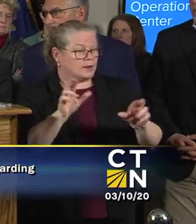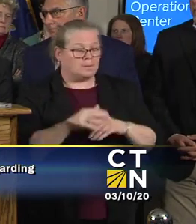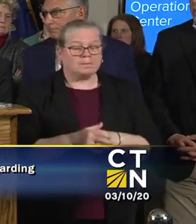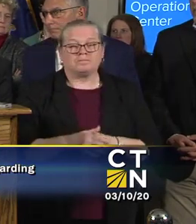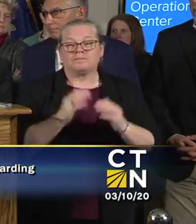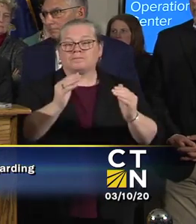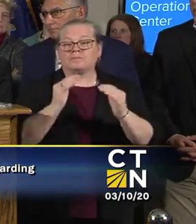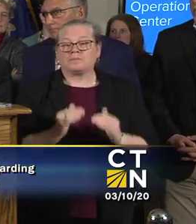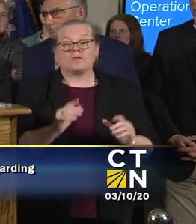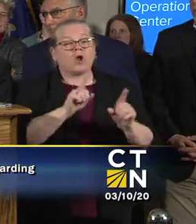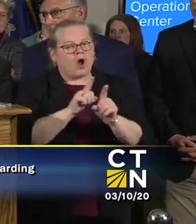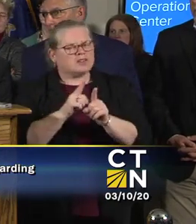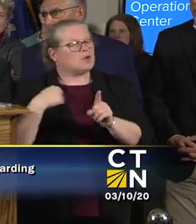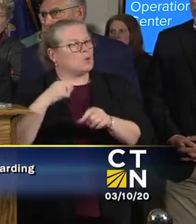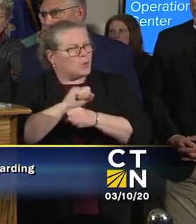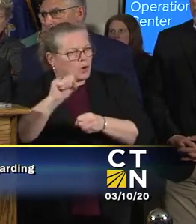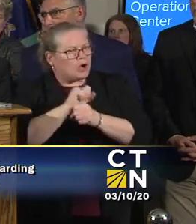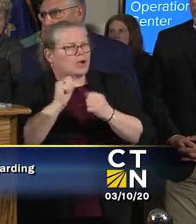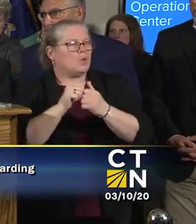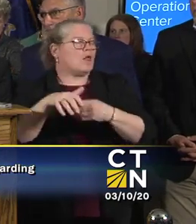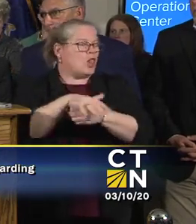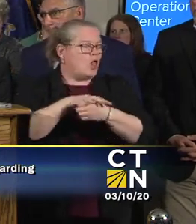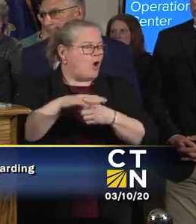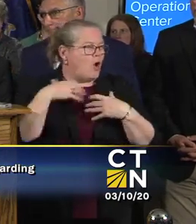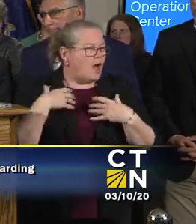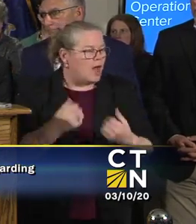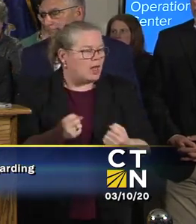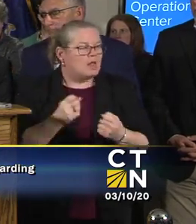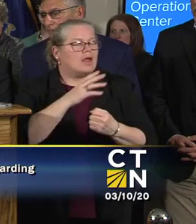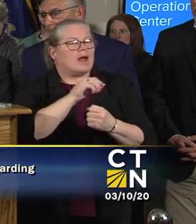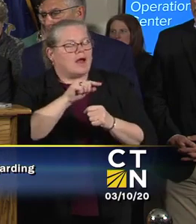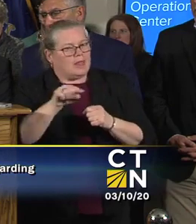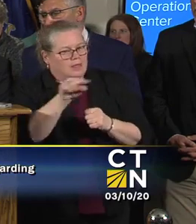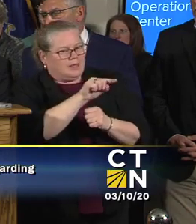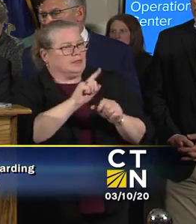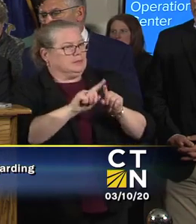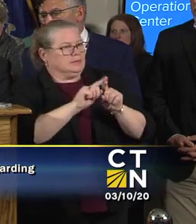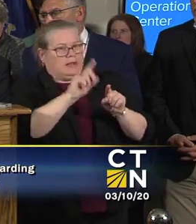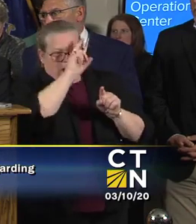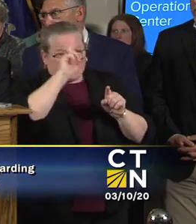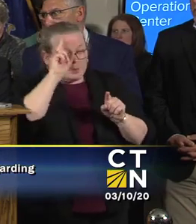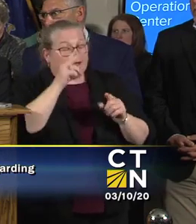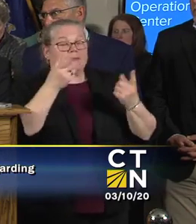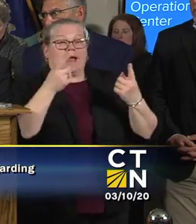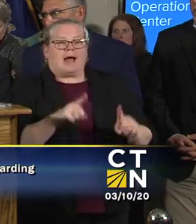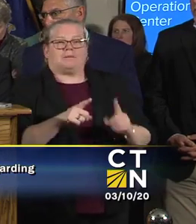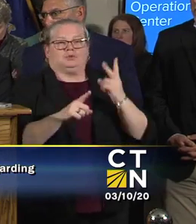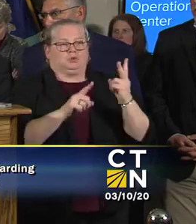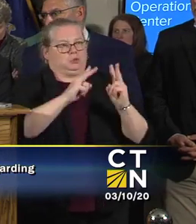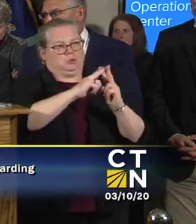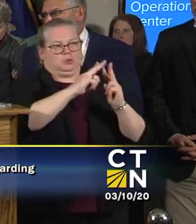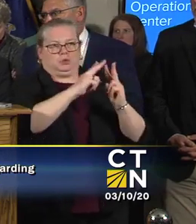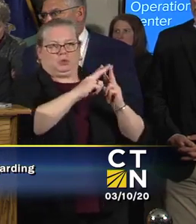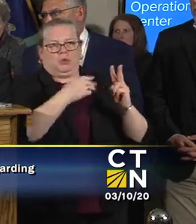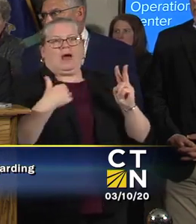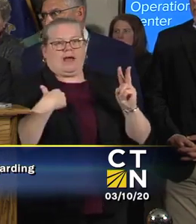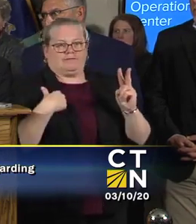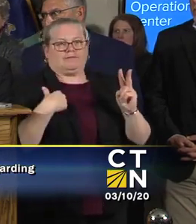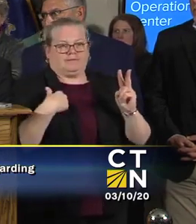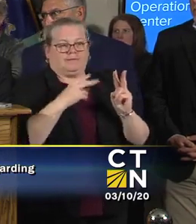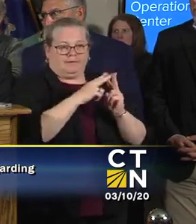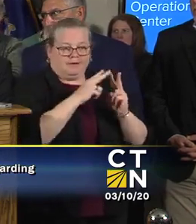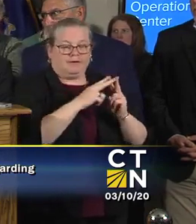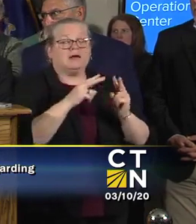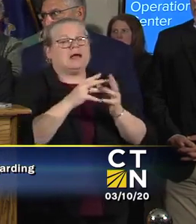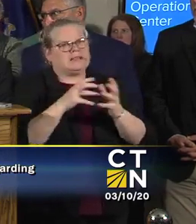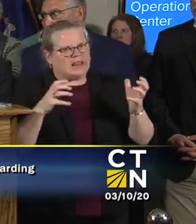to with local health and with these hospitals where we have these 2 positive COVID-19 cases. It's a lot of contact tracing. It's a